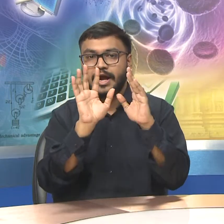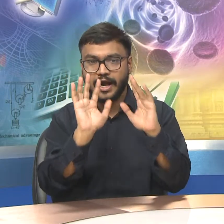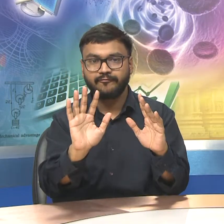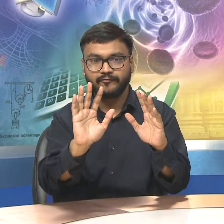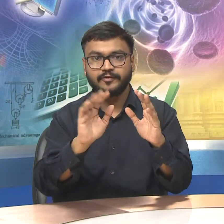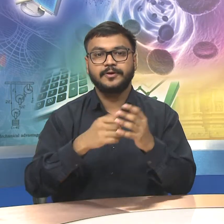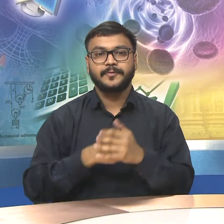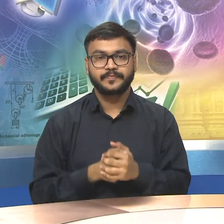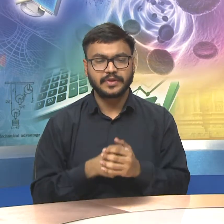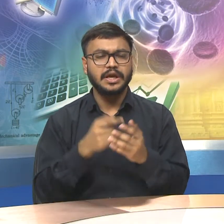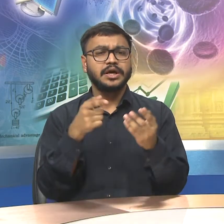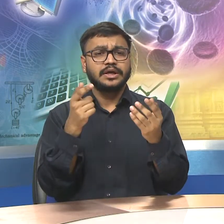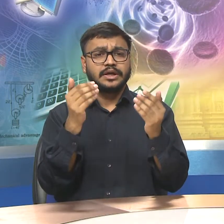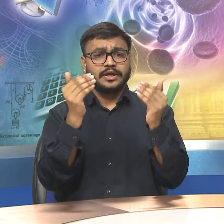Some signs have the